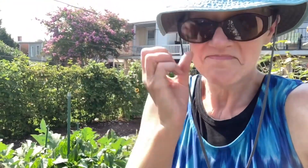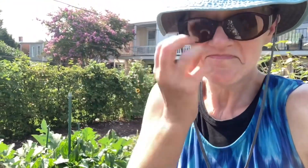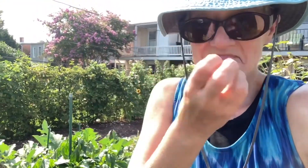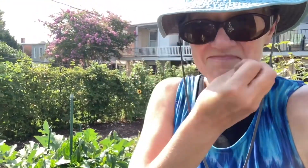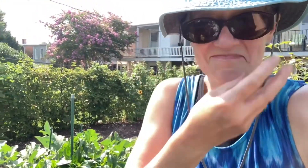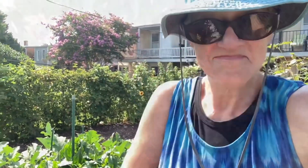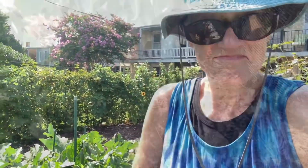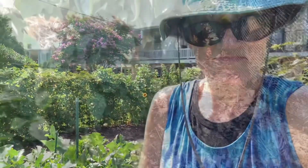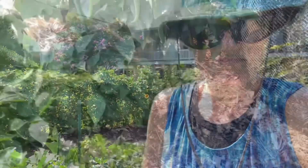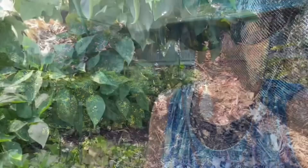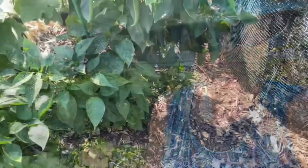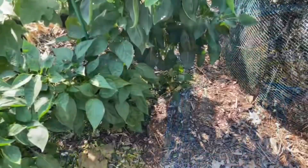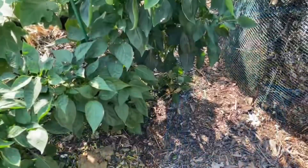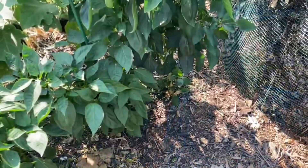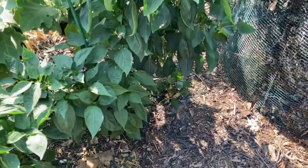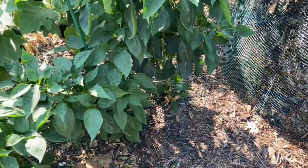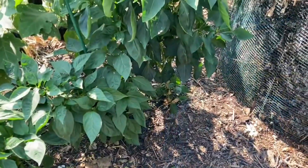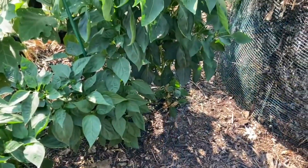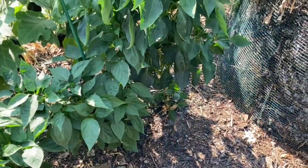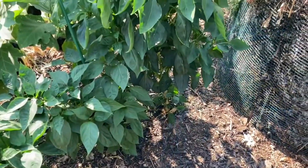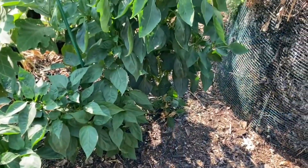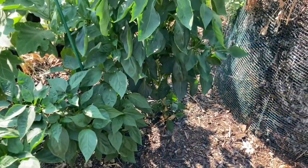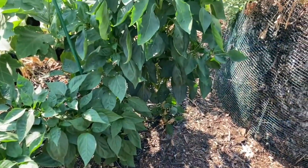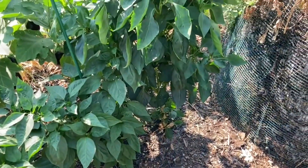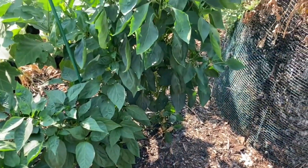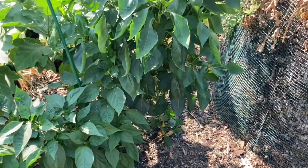is just now flowering.